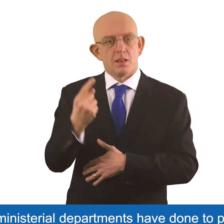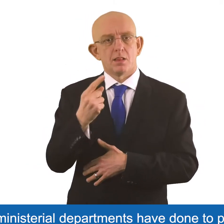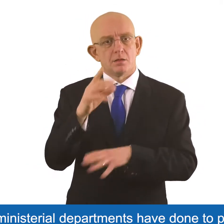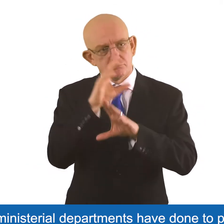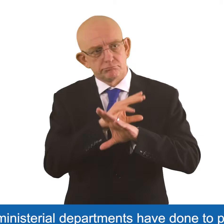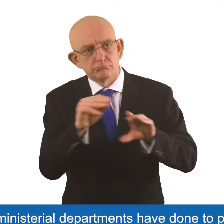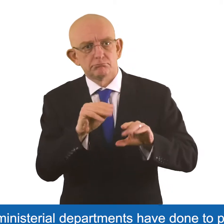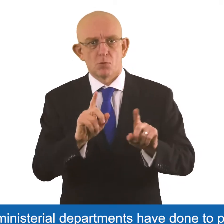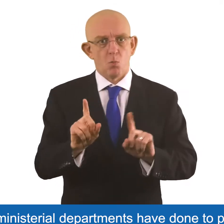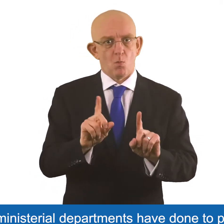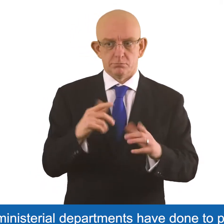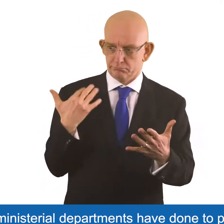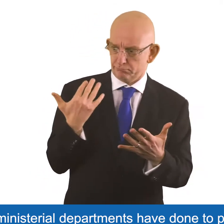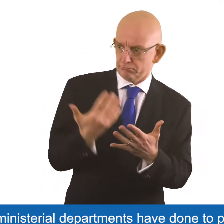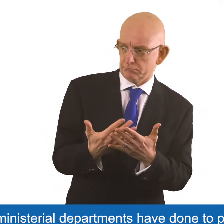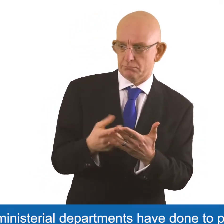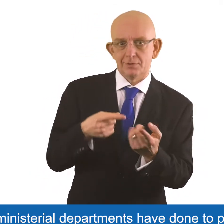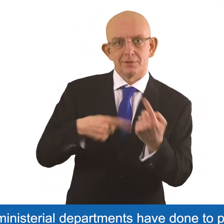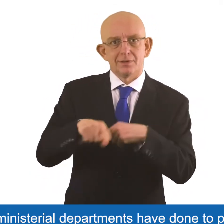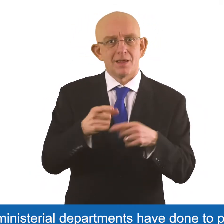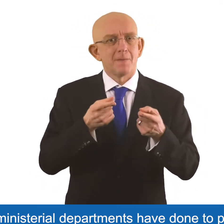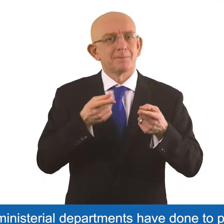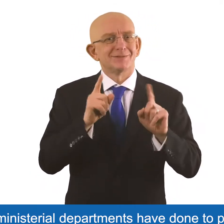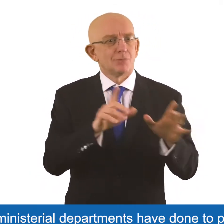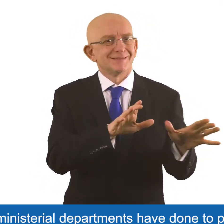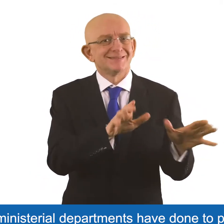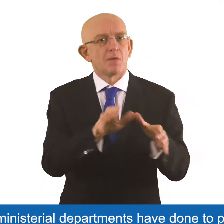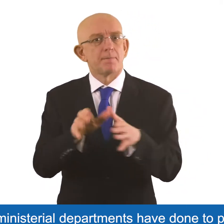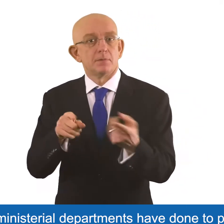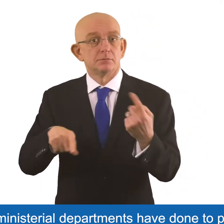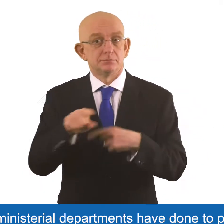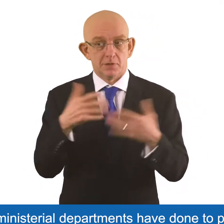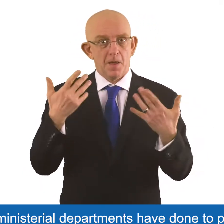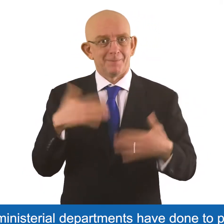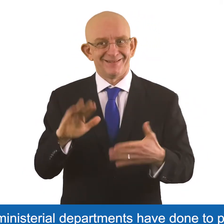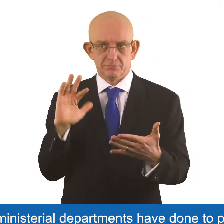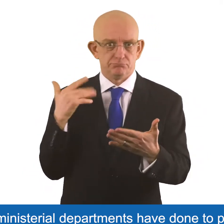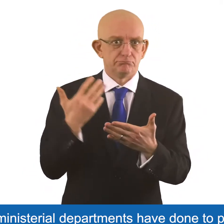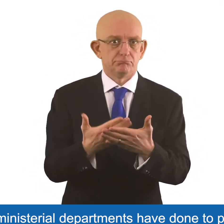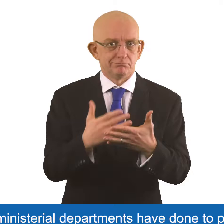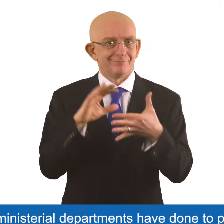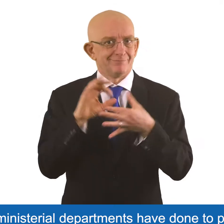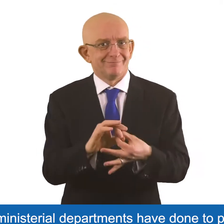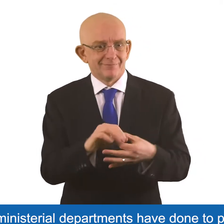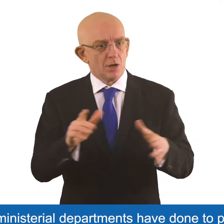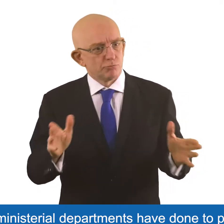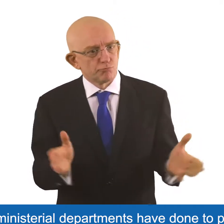to report on what ministerial departments have done to promote or facilitate the use of British Sign Language in